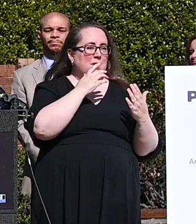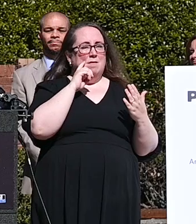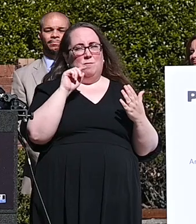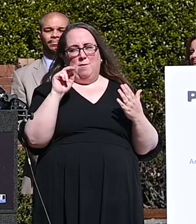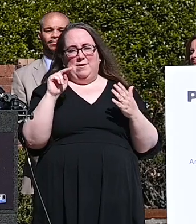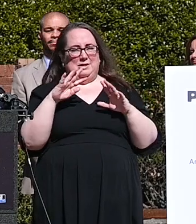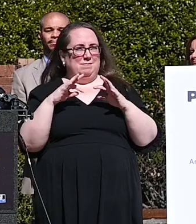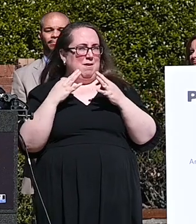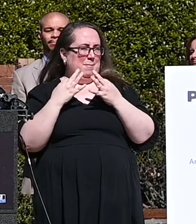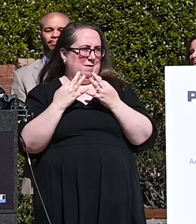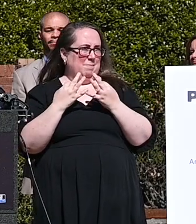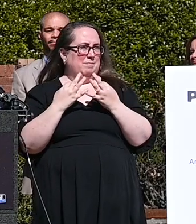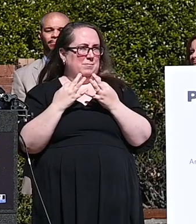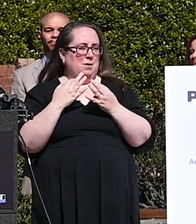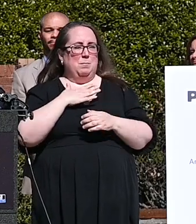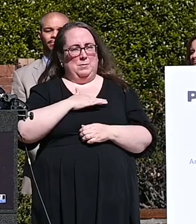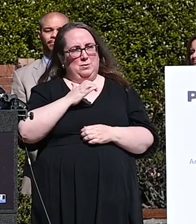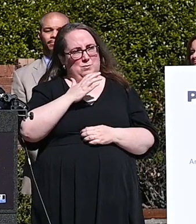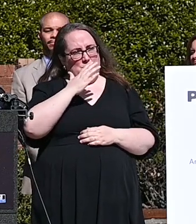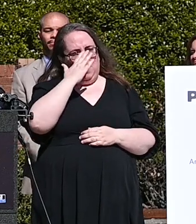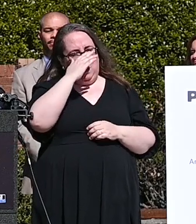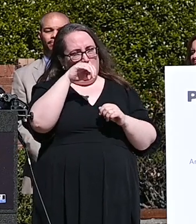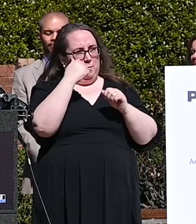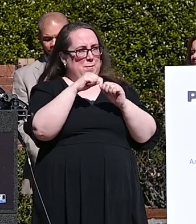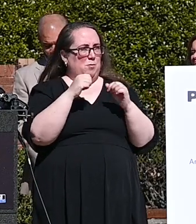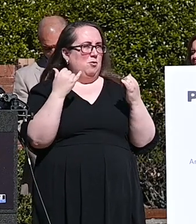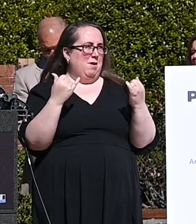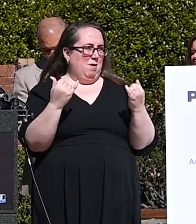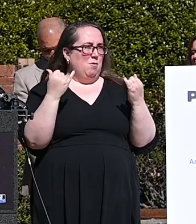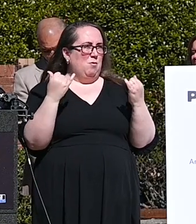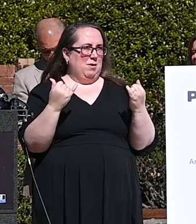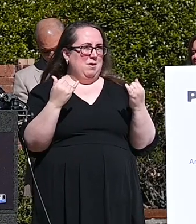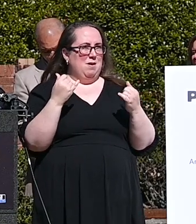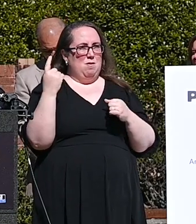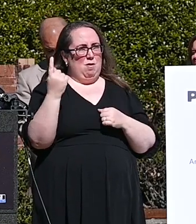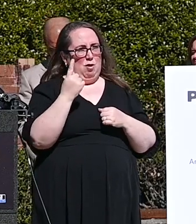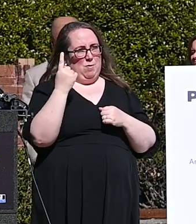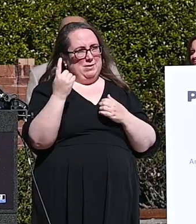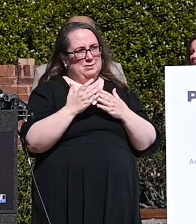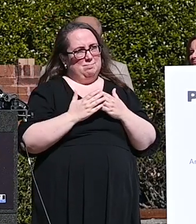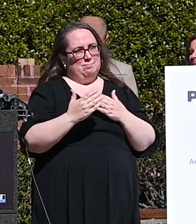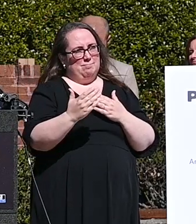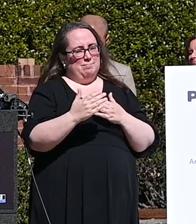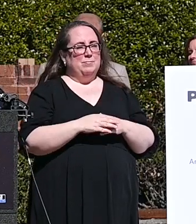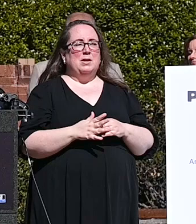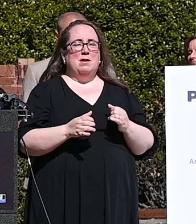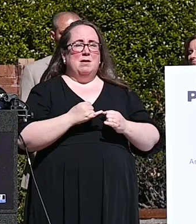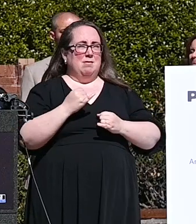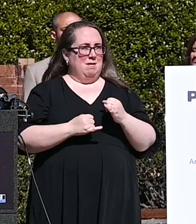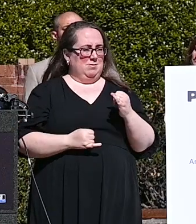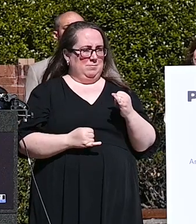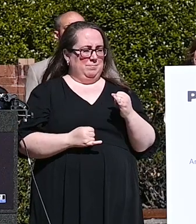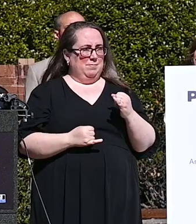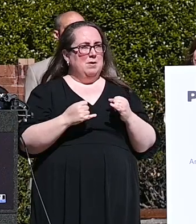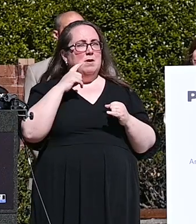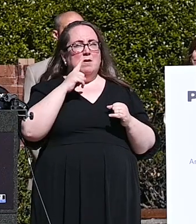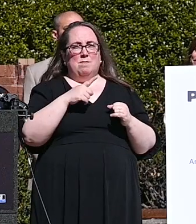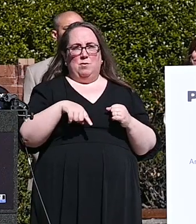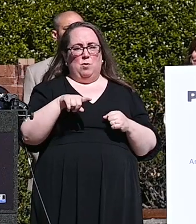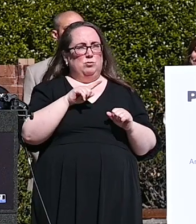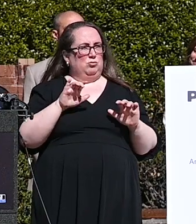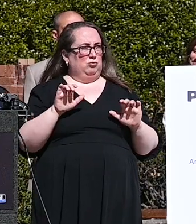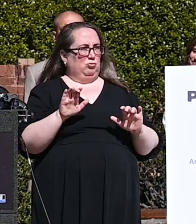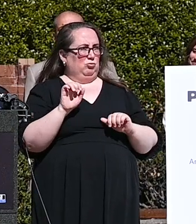Ann's family. Please know we remember her now and always. Finally, to those who